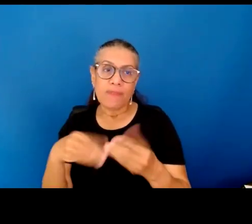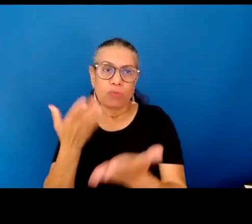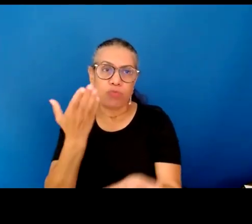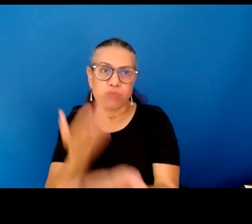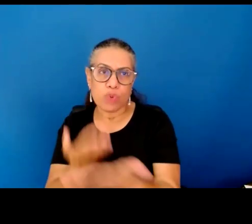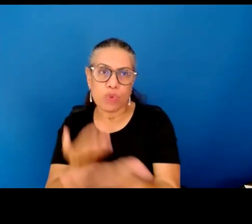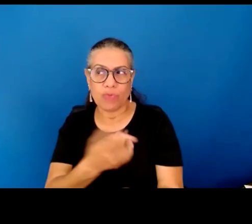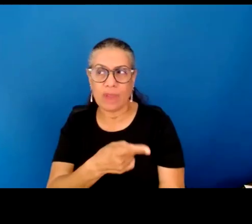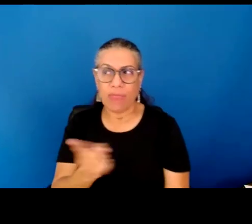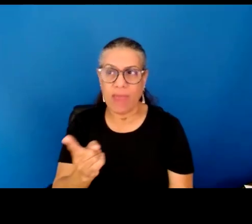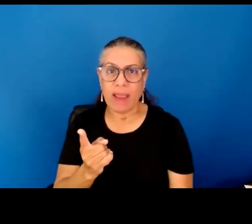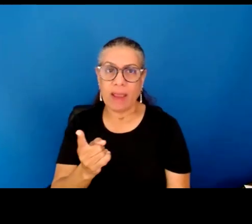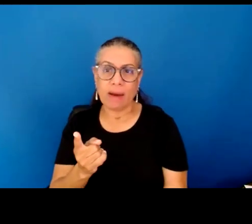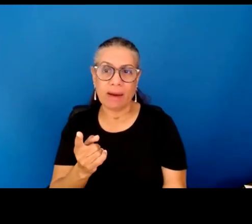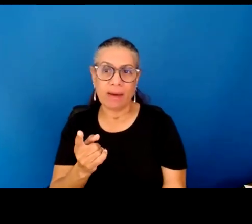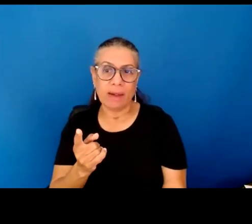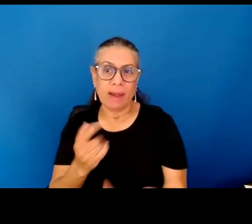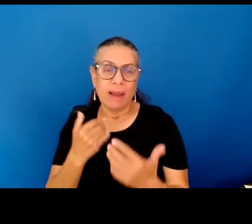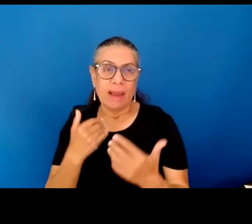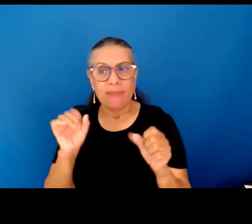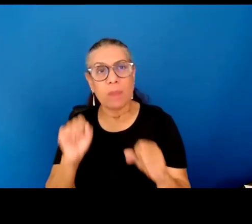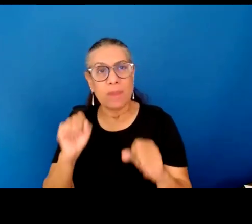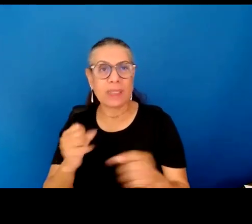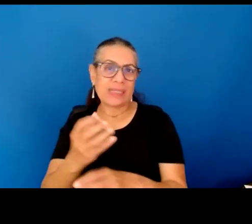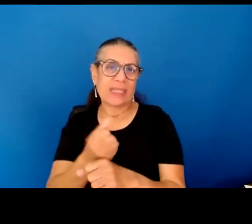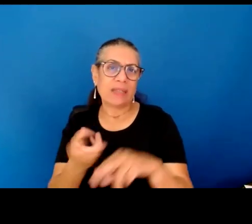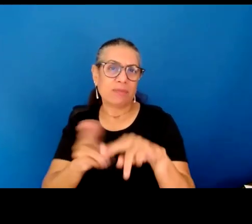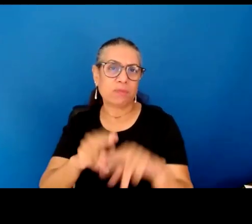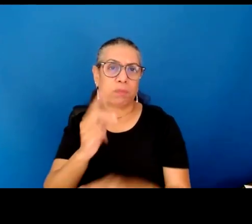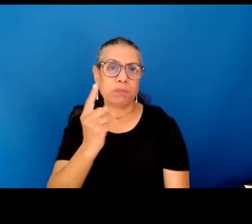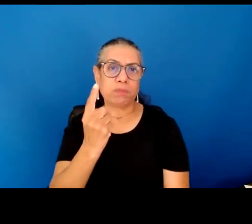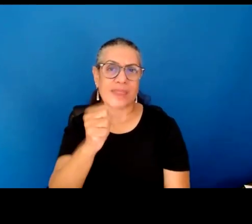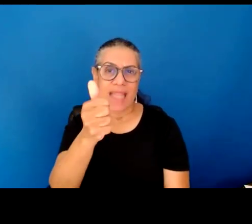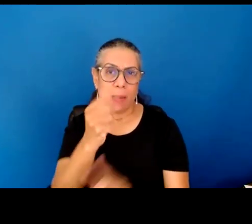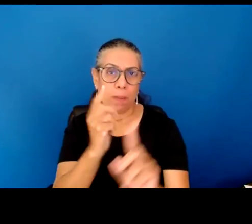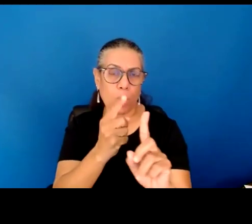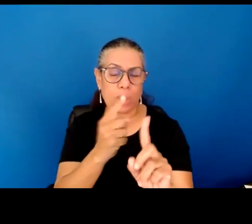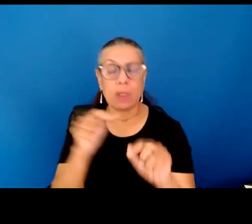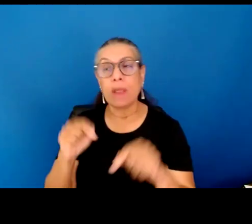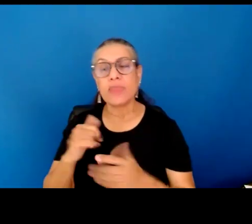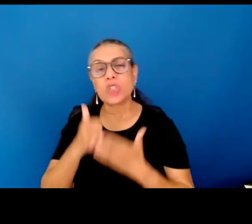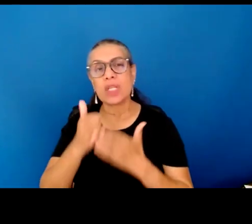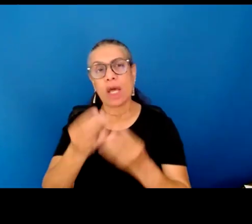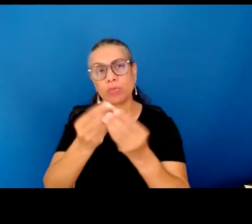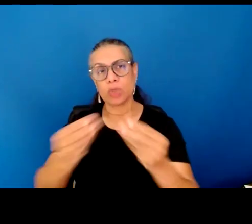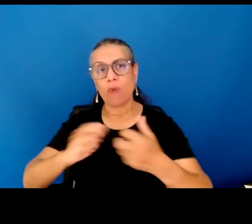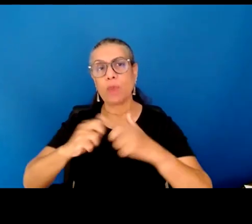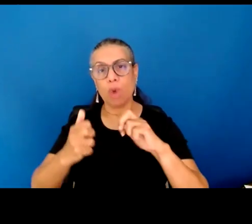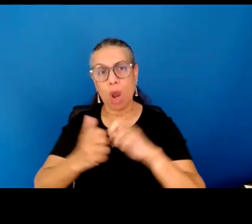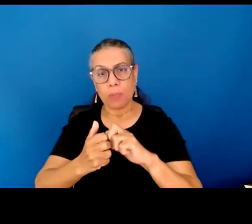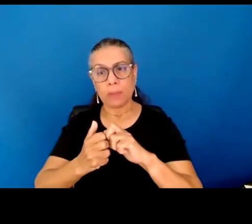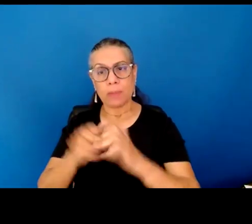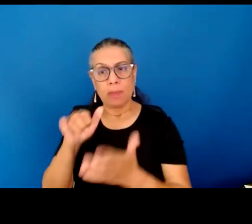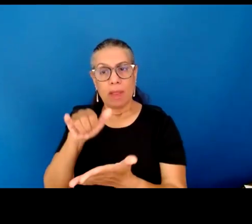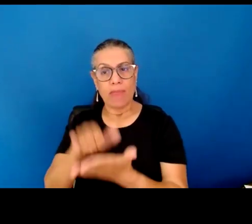that they are also falling into the ability to get the 10 points. This can actually address some of the issues that were in